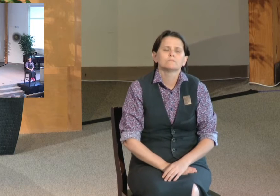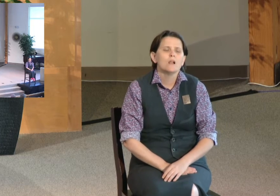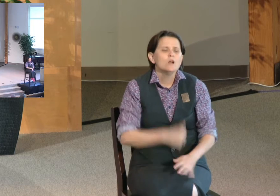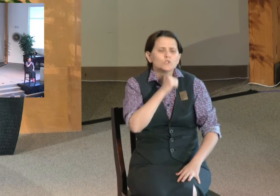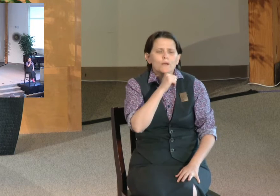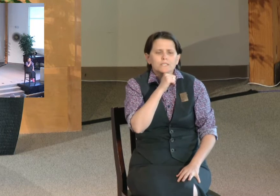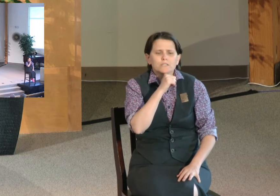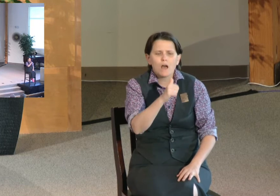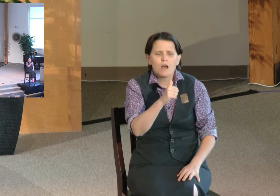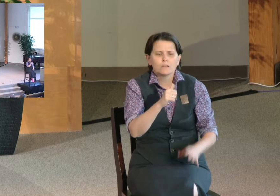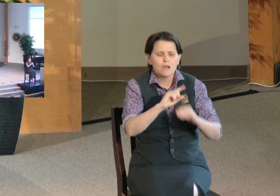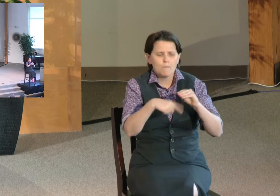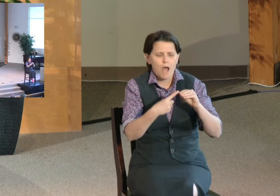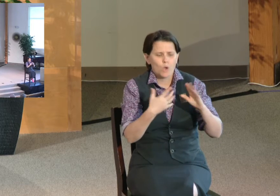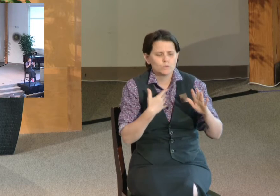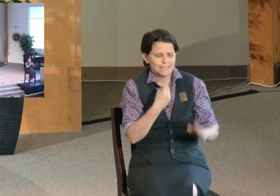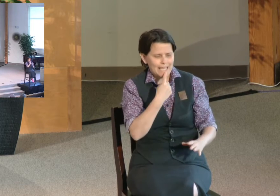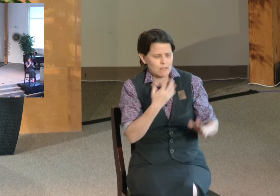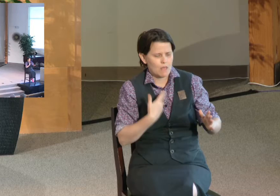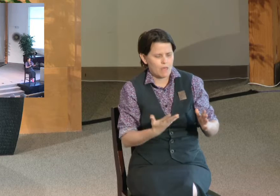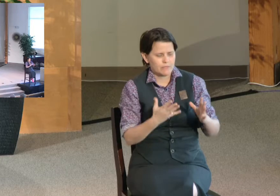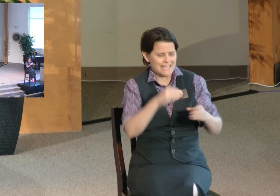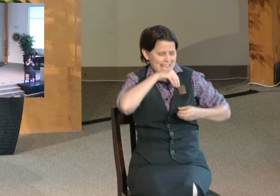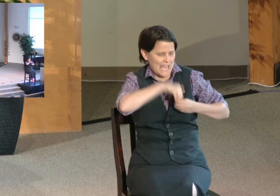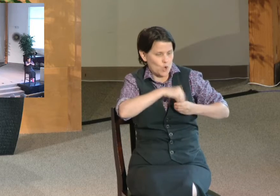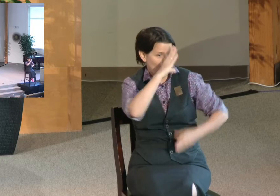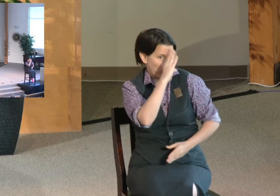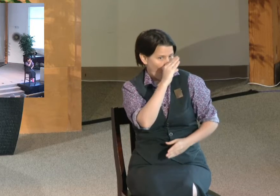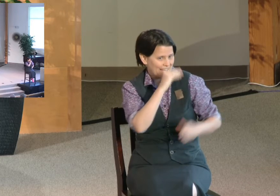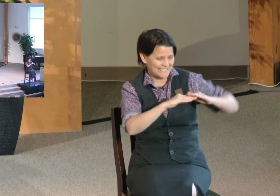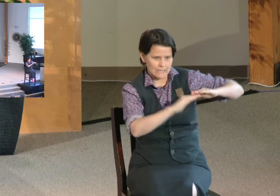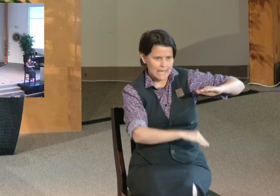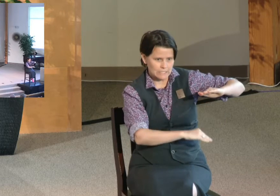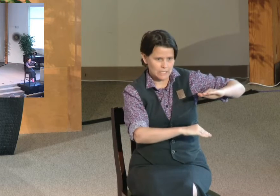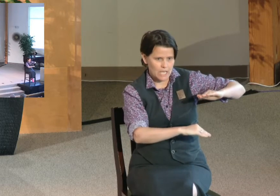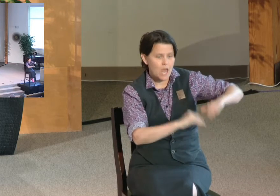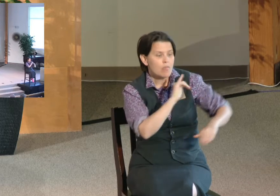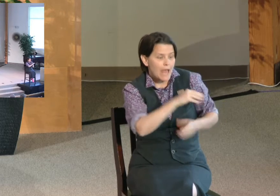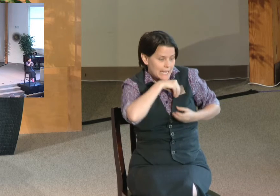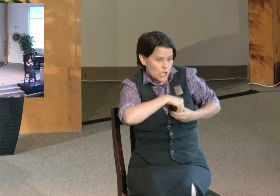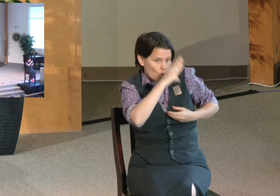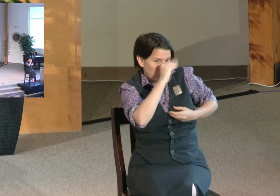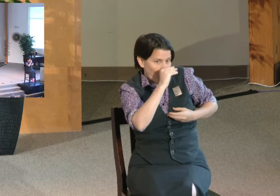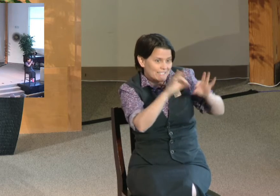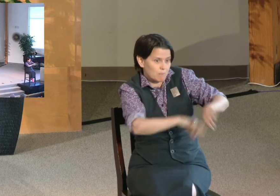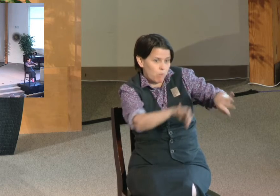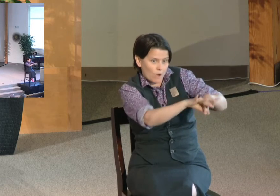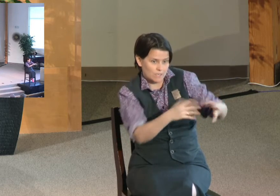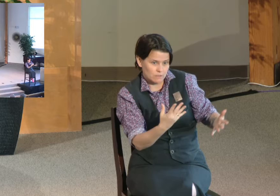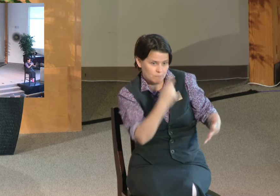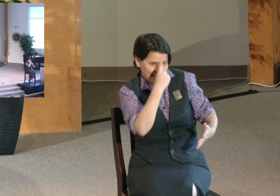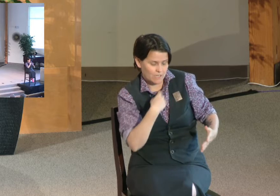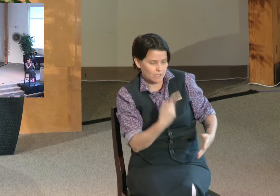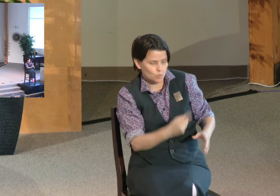His inner child is important. When the inner boy is in its appropriate place, it's a spectacular agent for